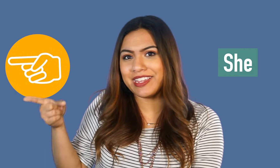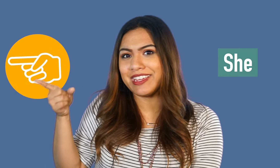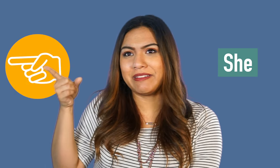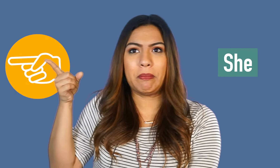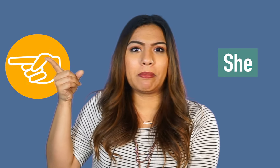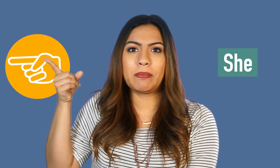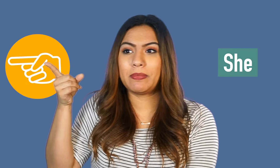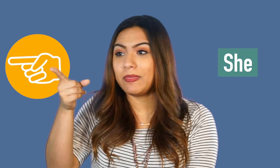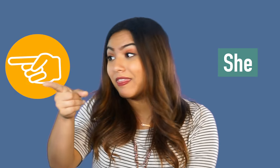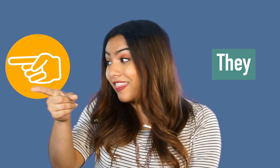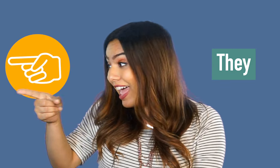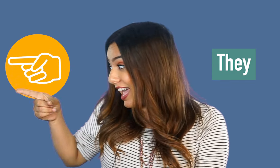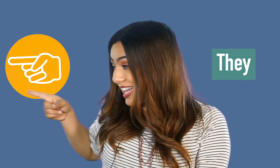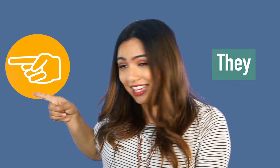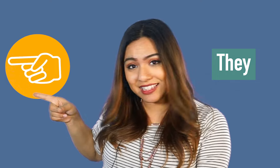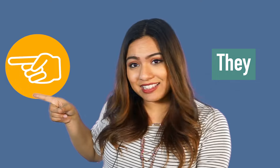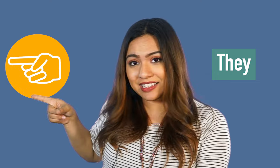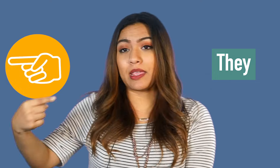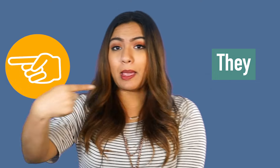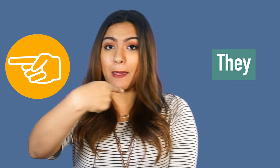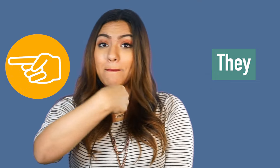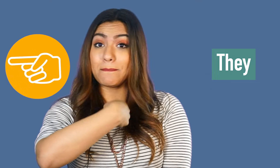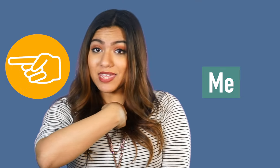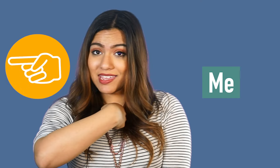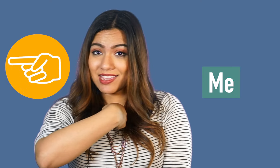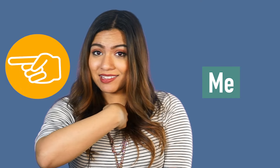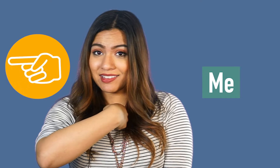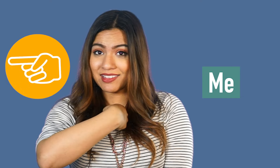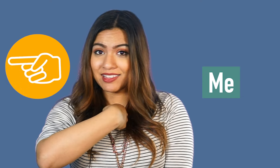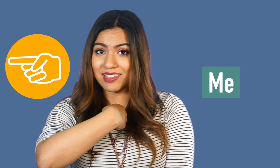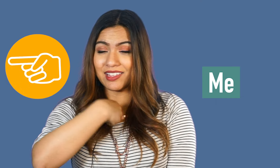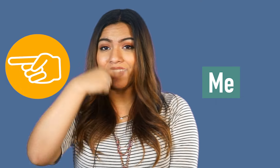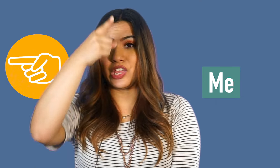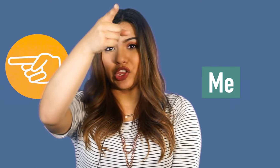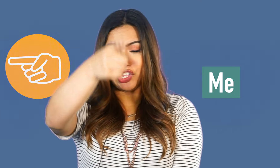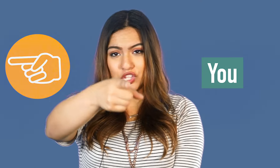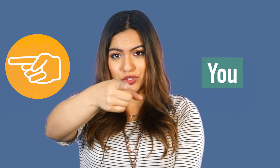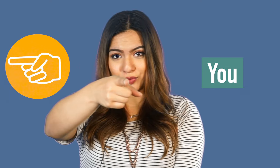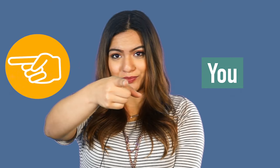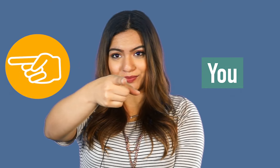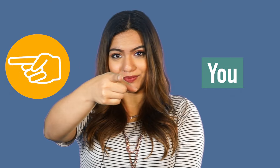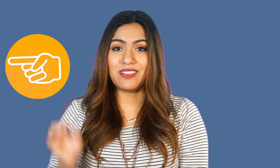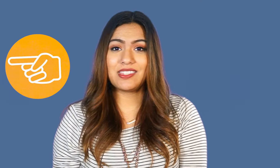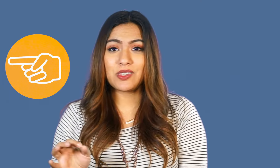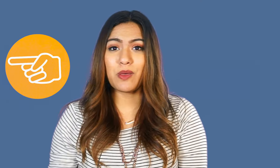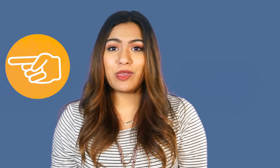she, they, me, you. This is what we